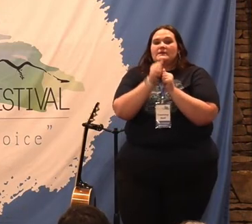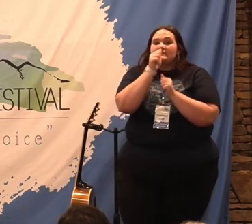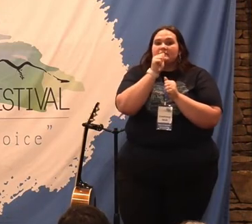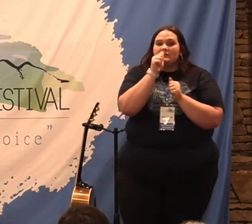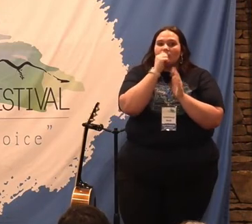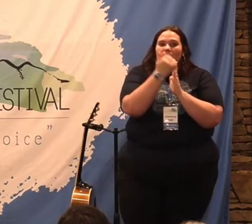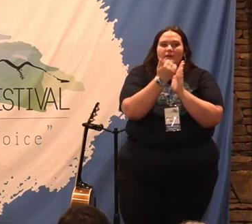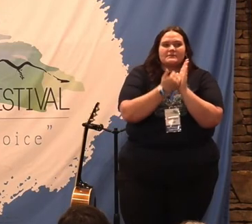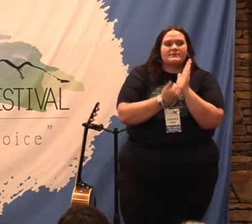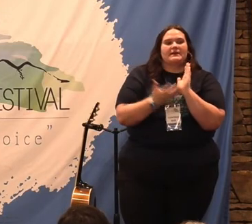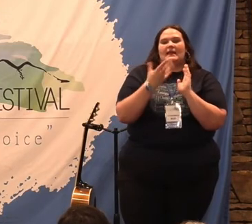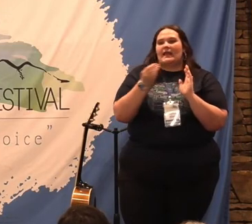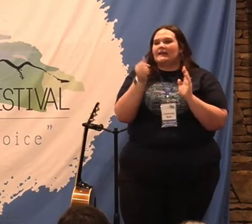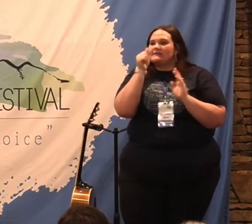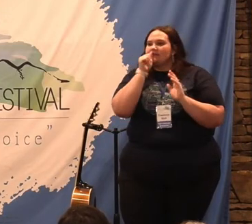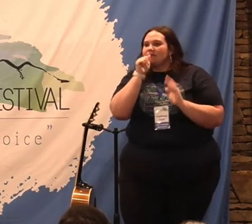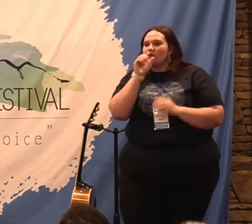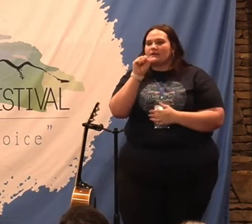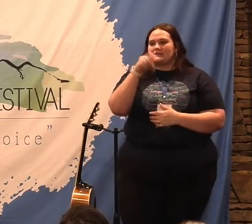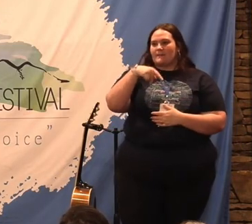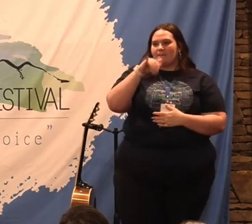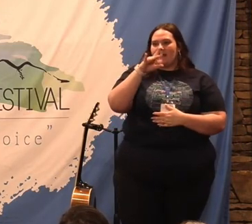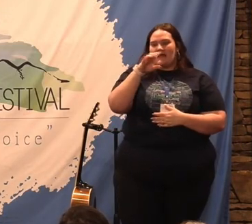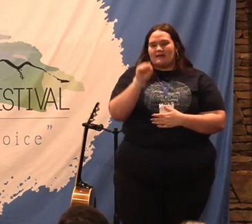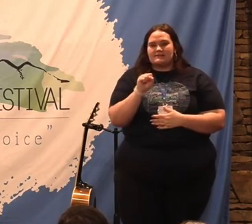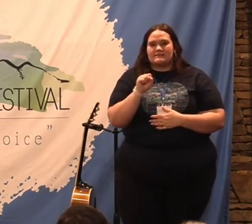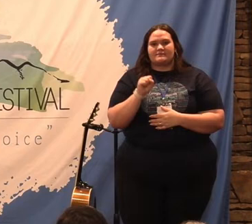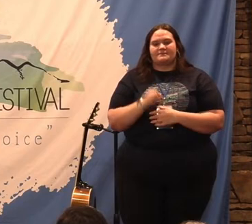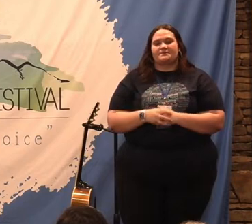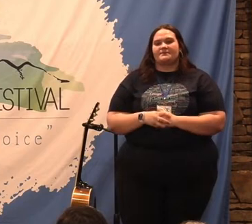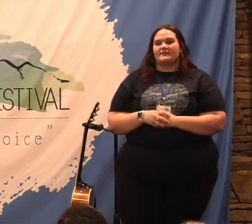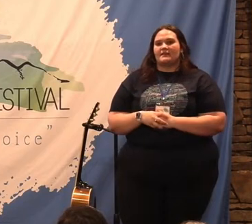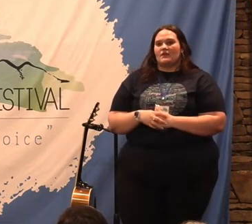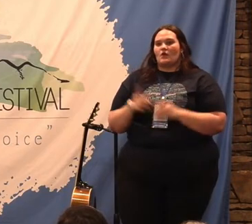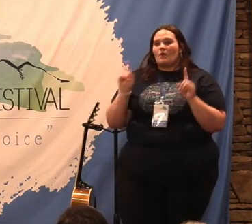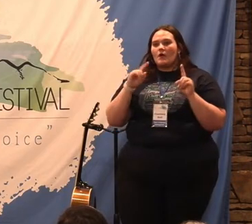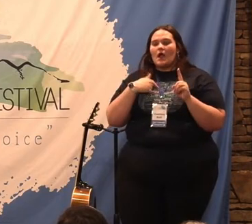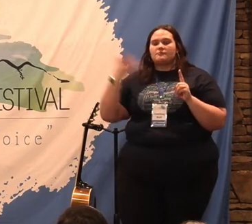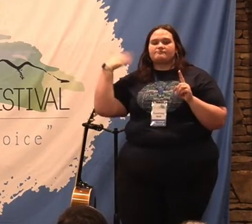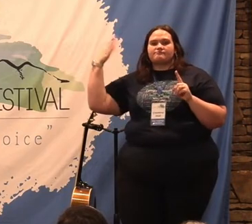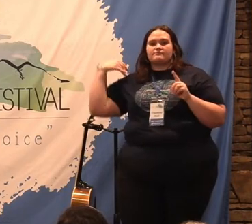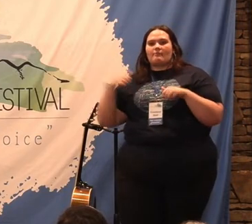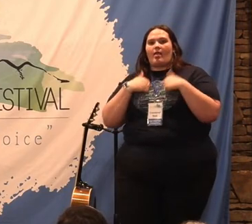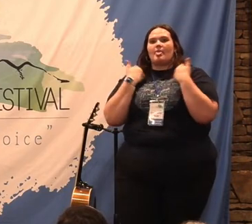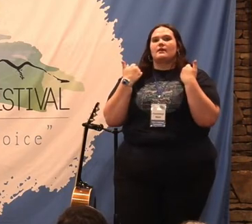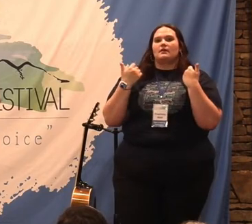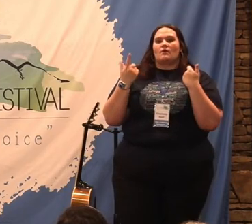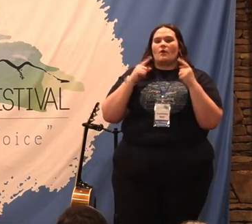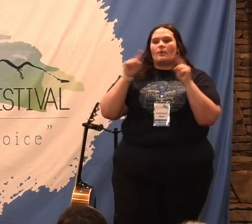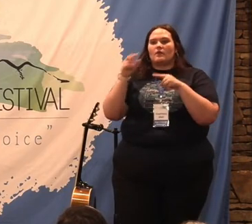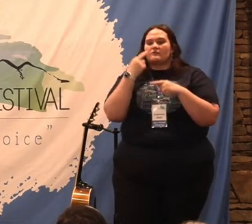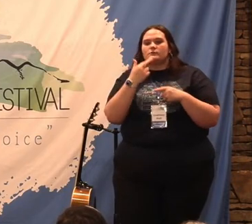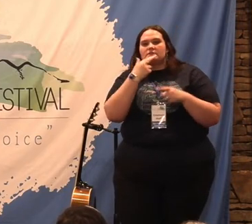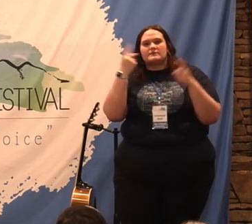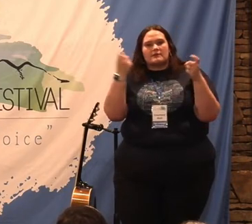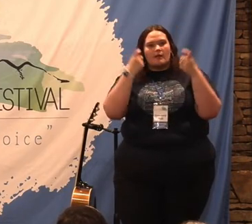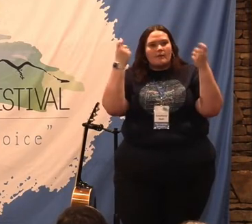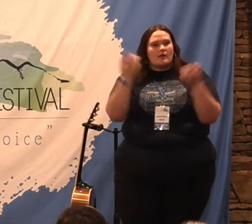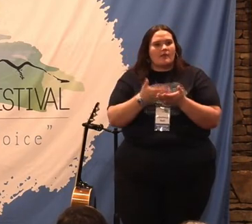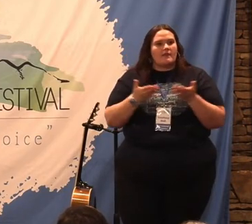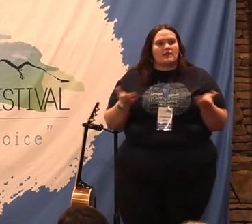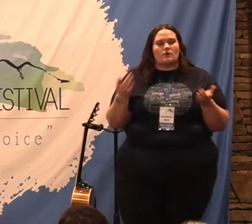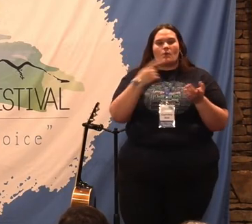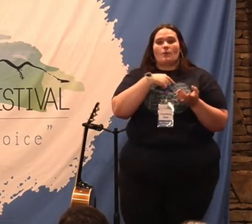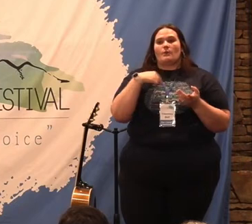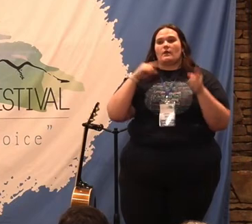secret spices. And in Guatemala, we often went to this restaurant to celebrate things, and we went there with the whole family when we had